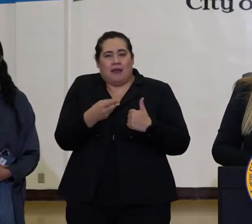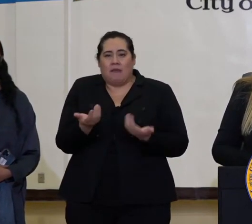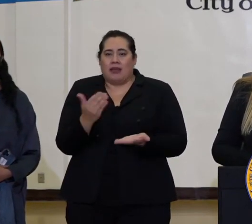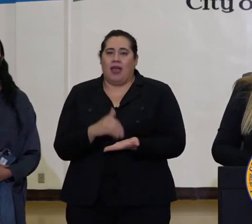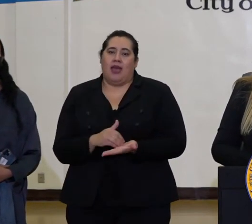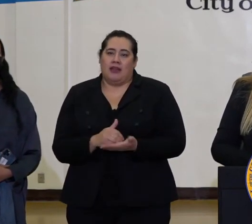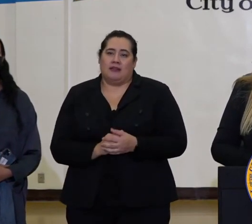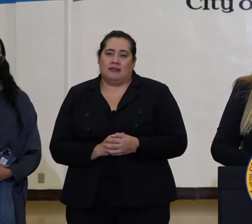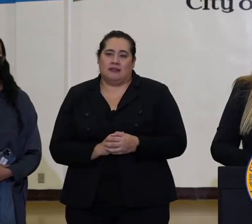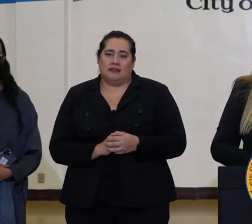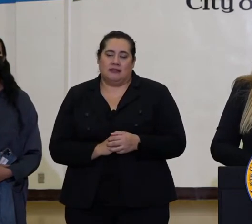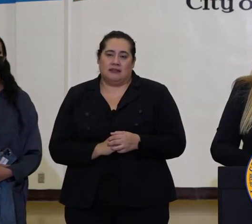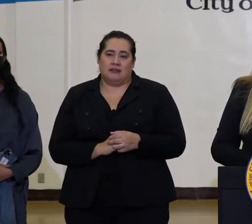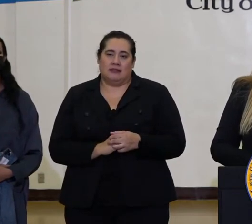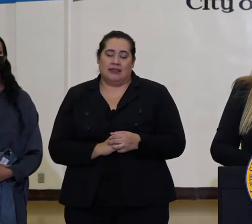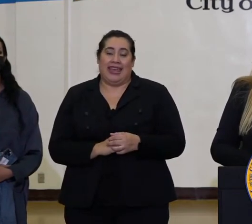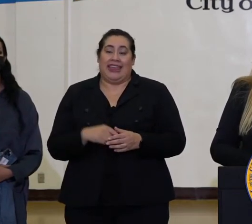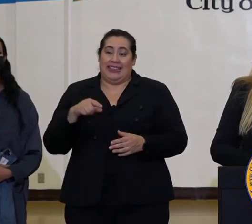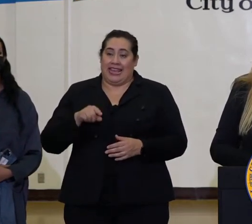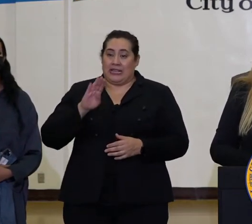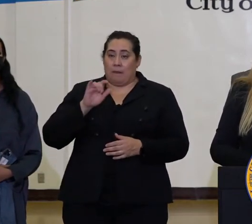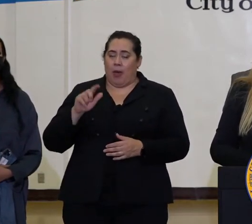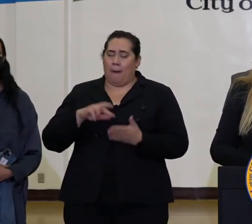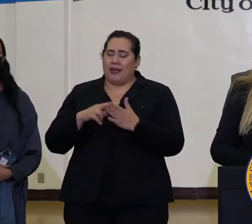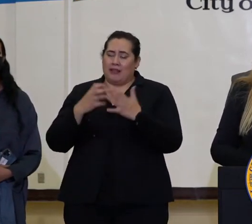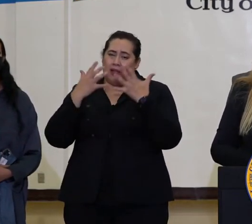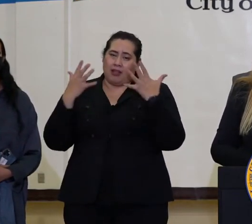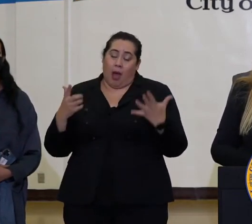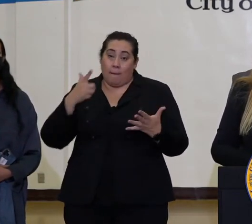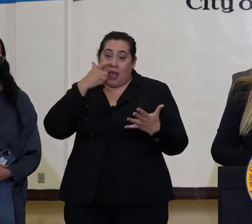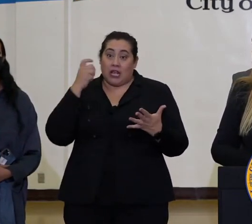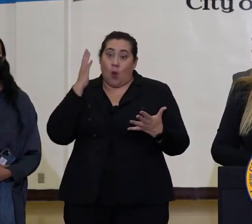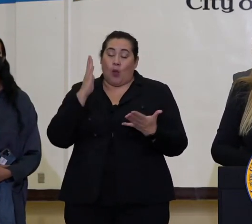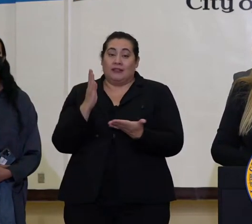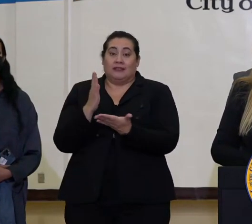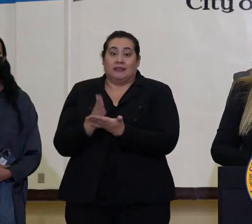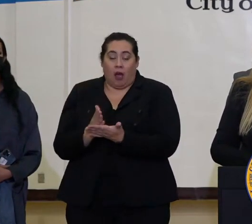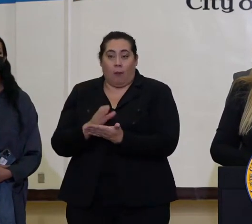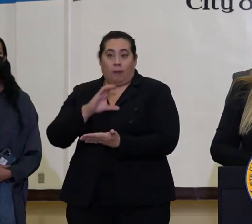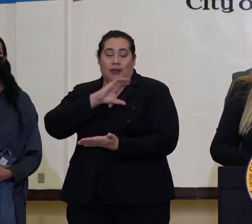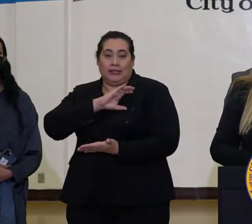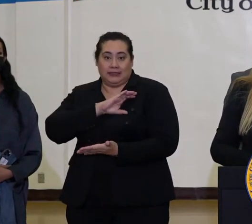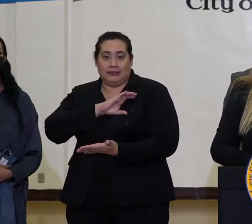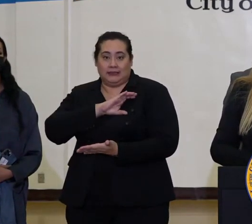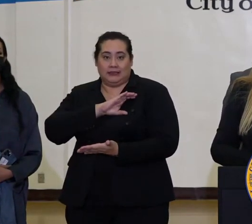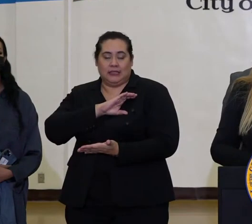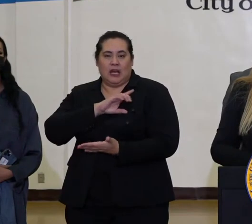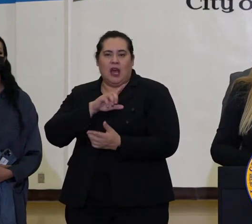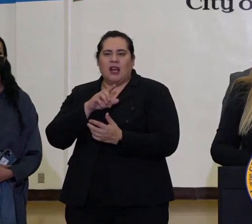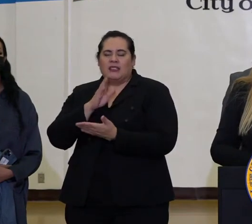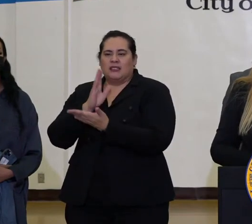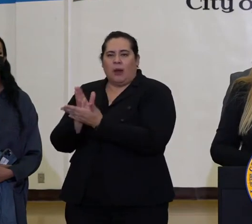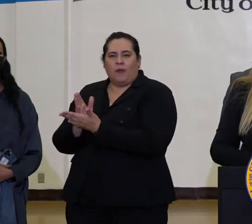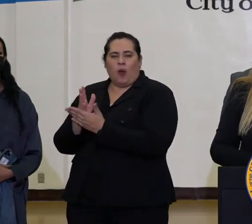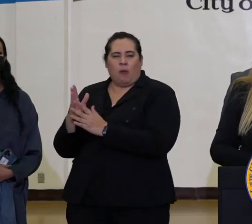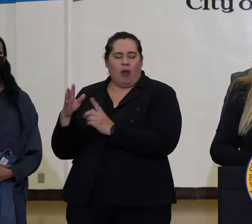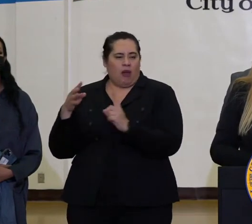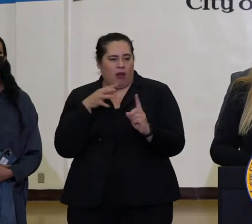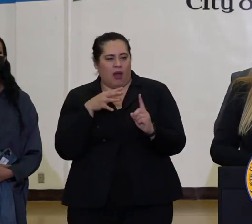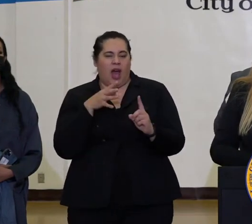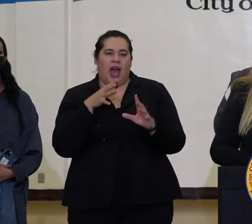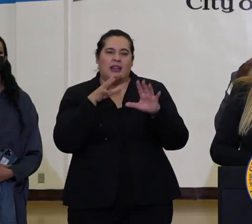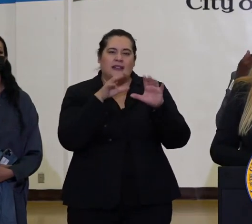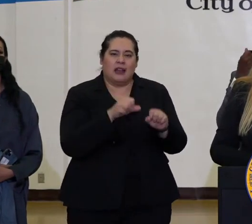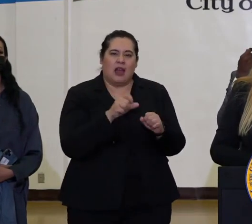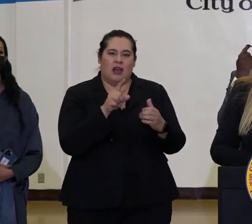again. This bill means a lot because it's gonna stop police from attacking and targeting and being